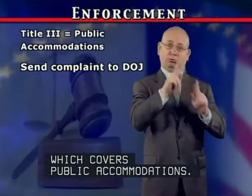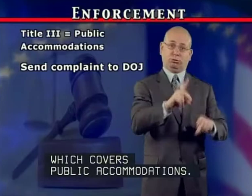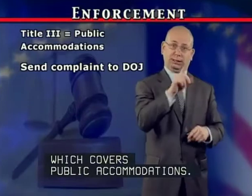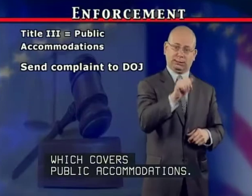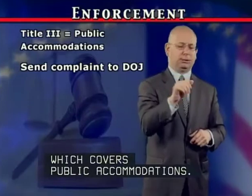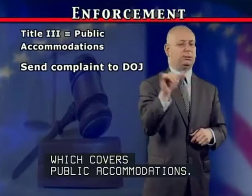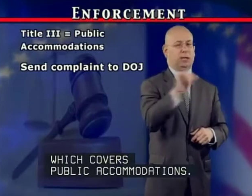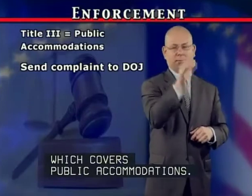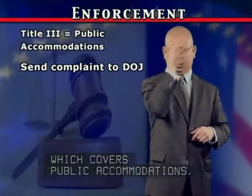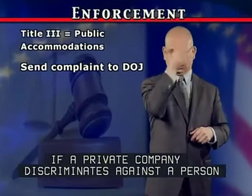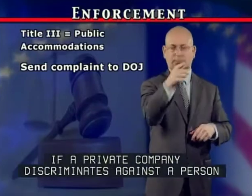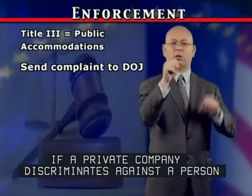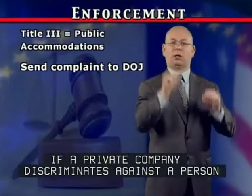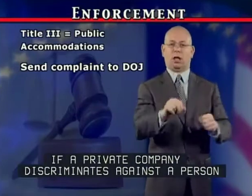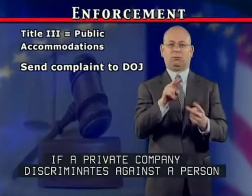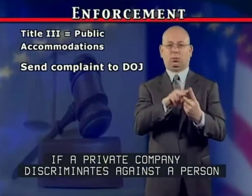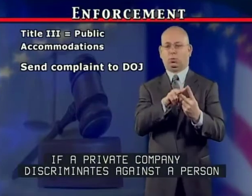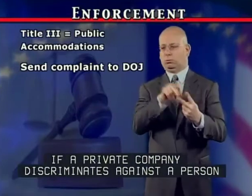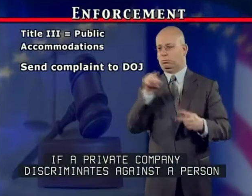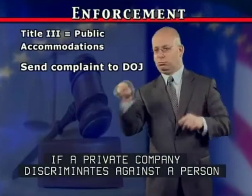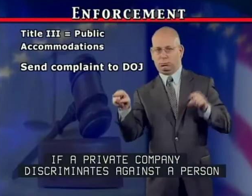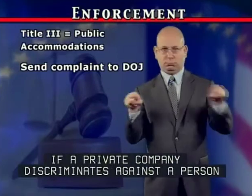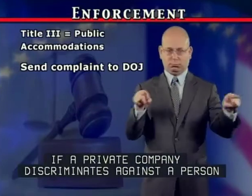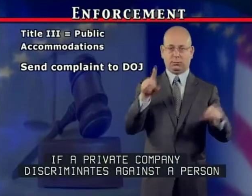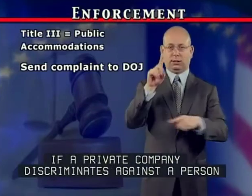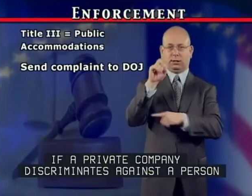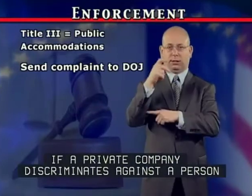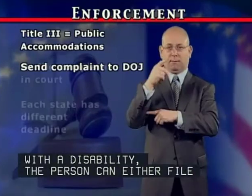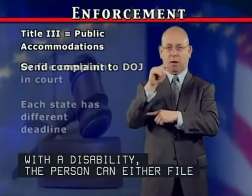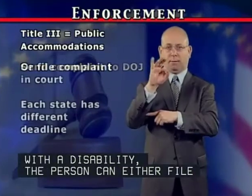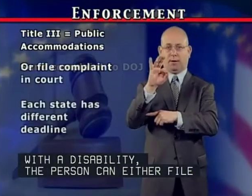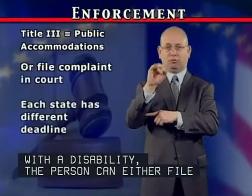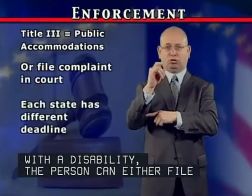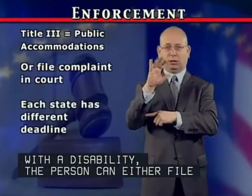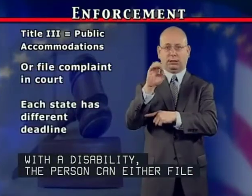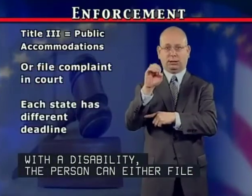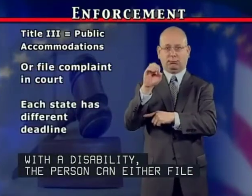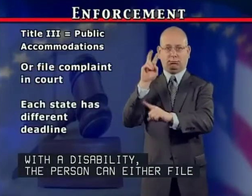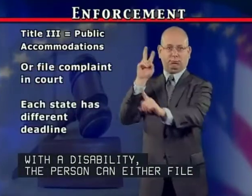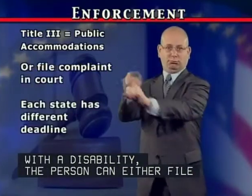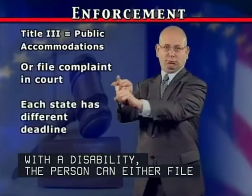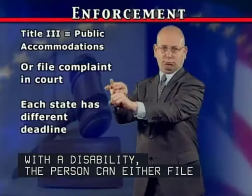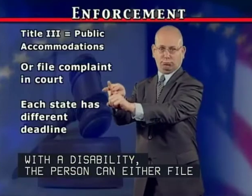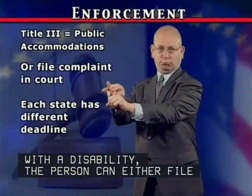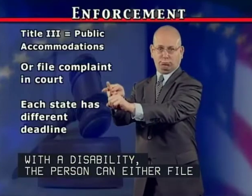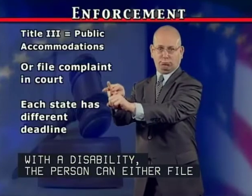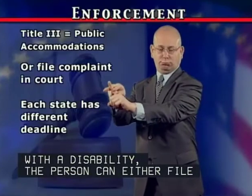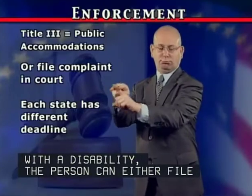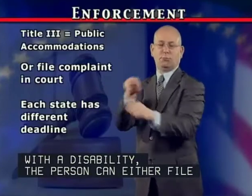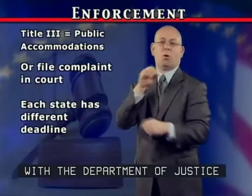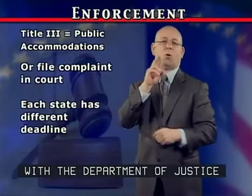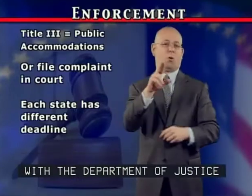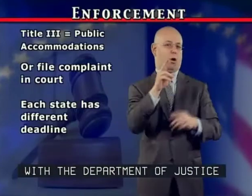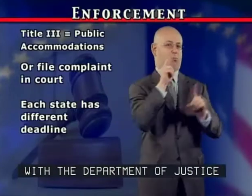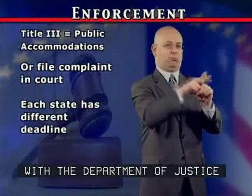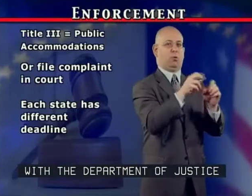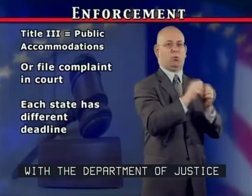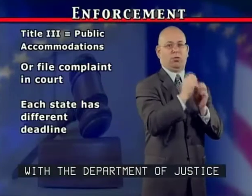accommodations. If a private company discriminates against a person with a disability, the person can either file with the Department